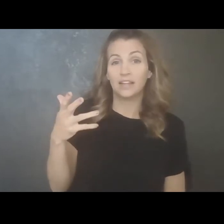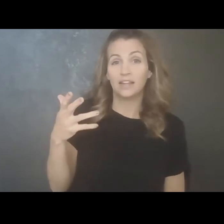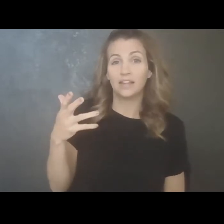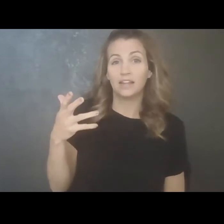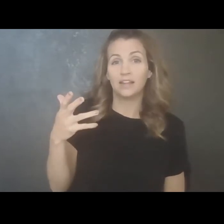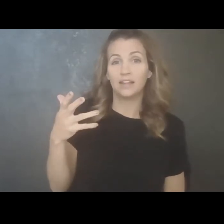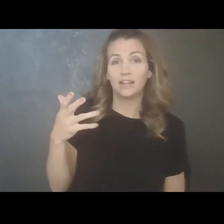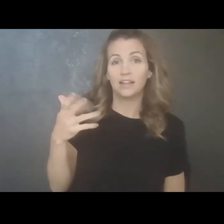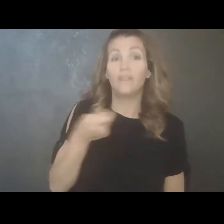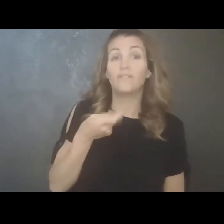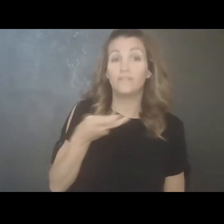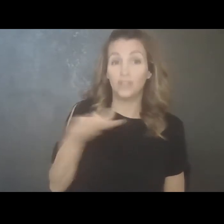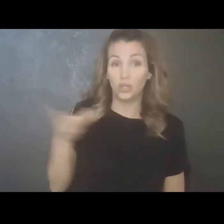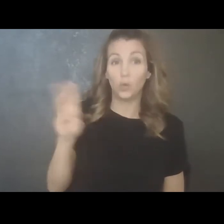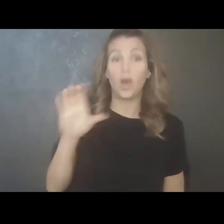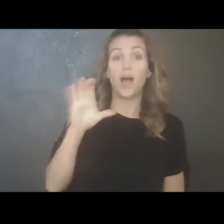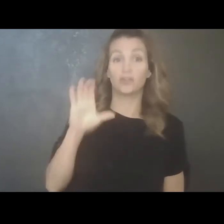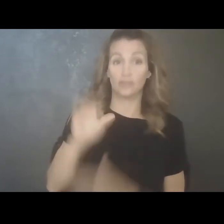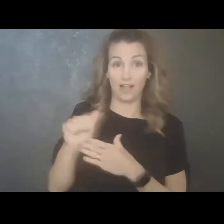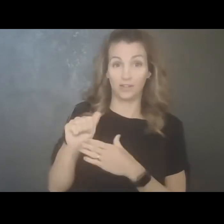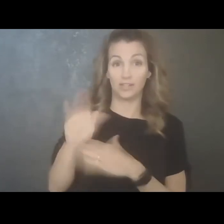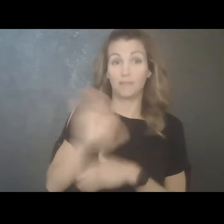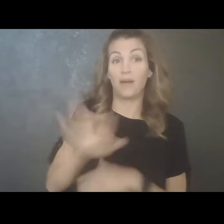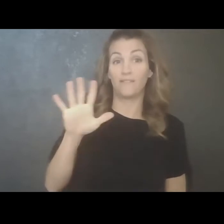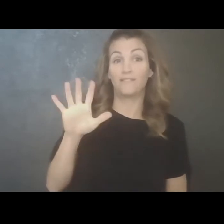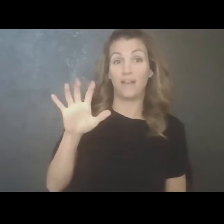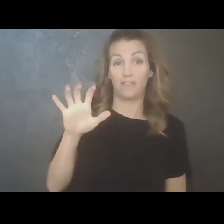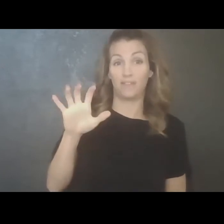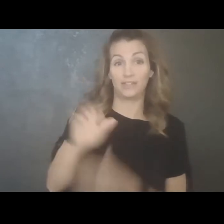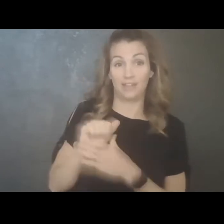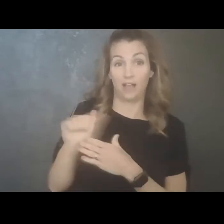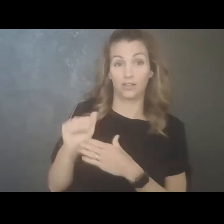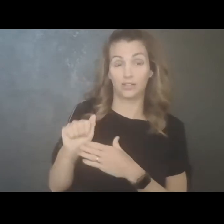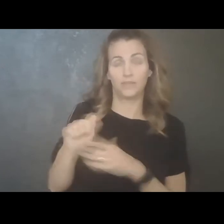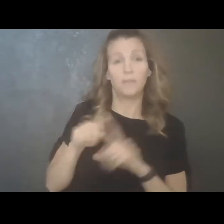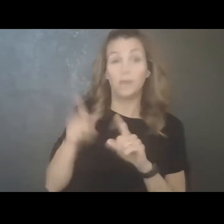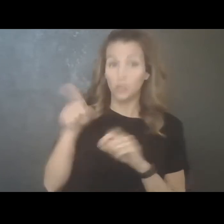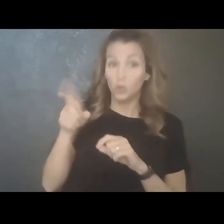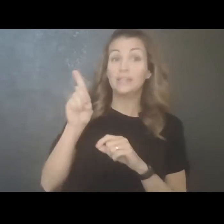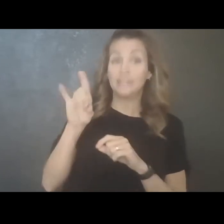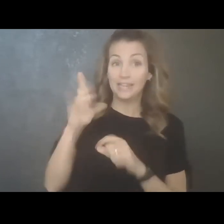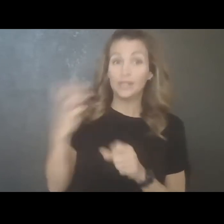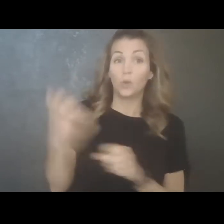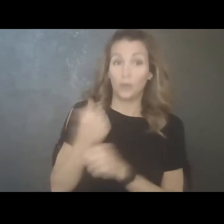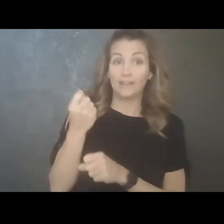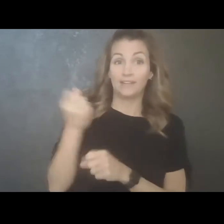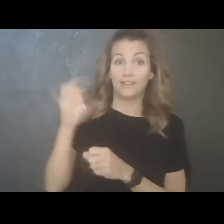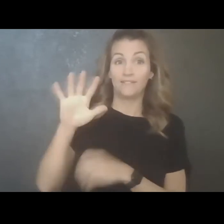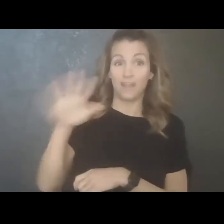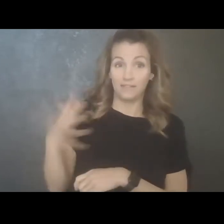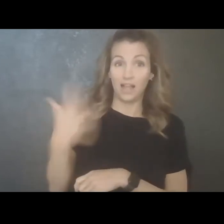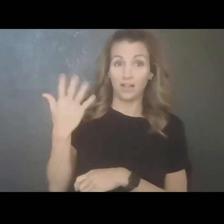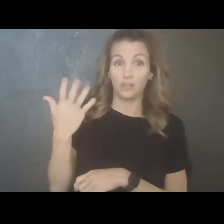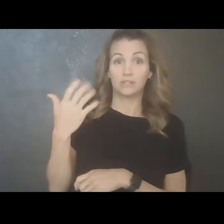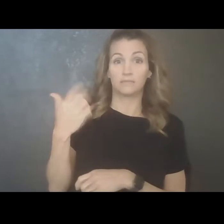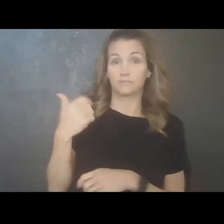it's a few $100s. Wow. It's about $500. But you did win you won $5. If you want, I will